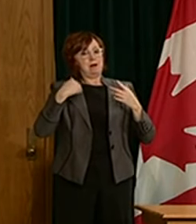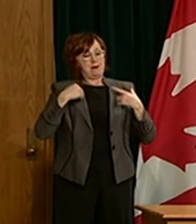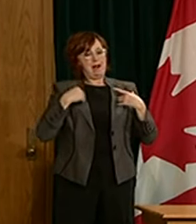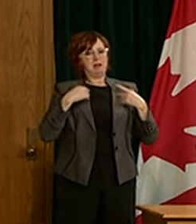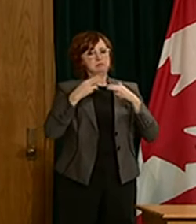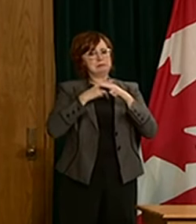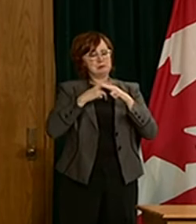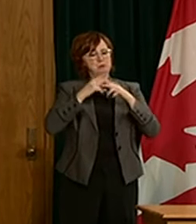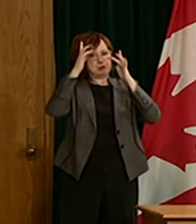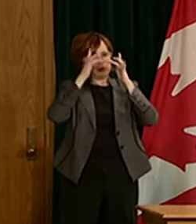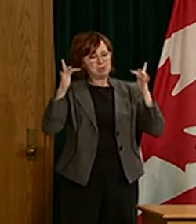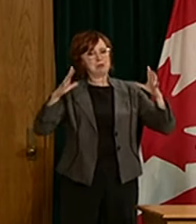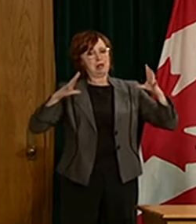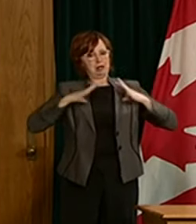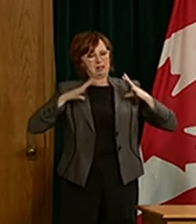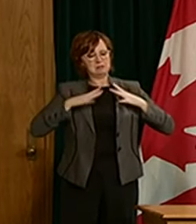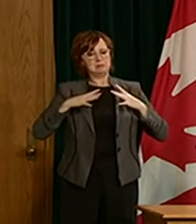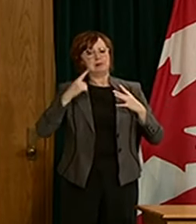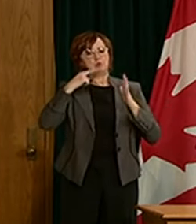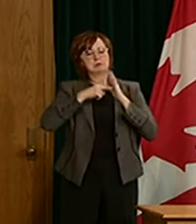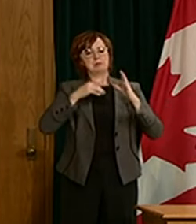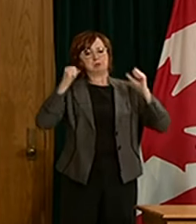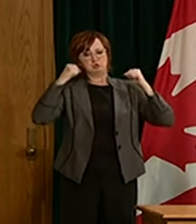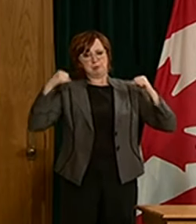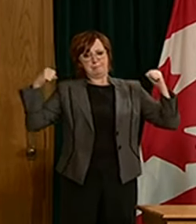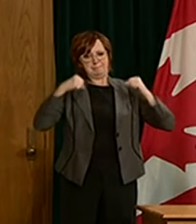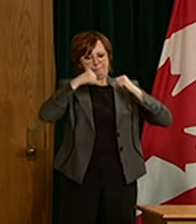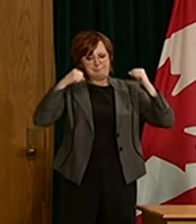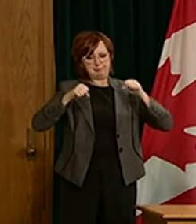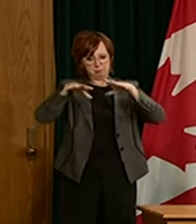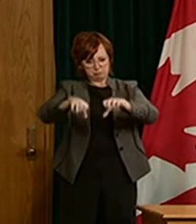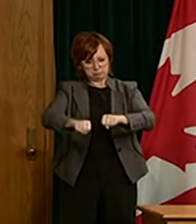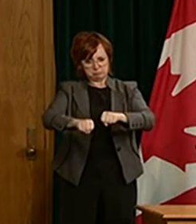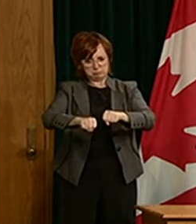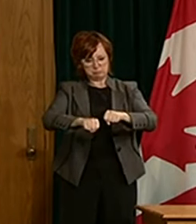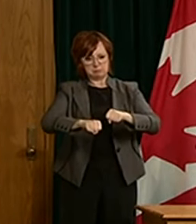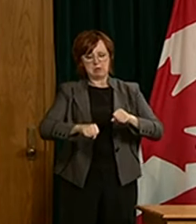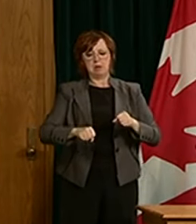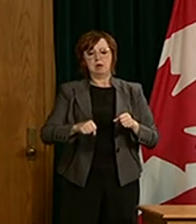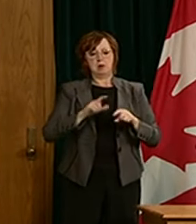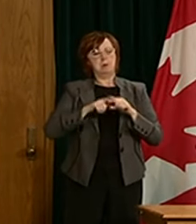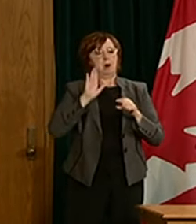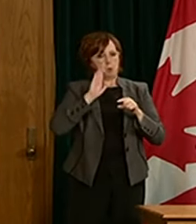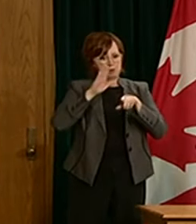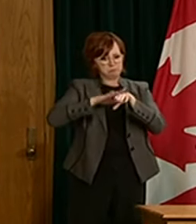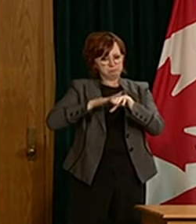immediately with the activation of those sites in order to prepare them for potential surge.